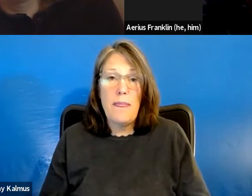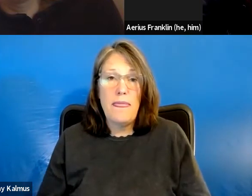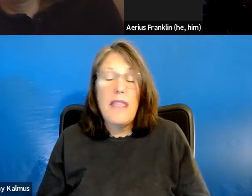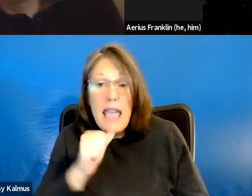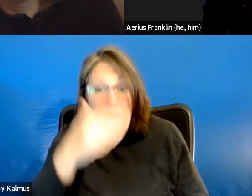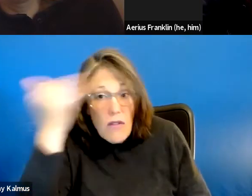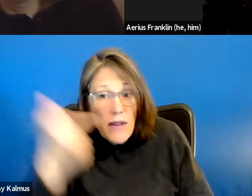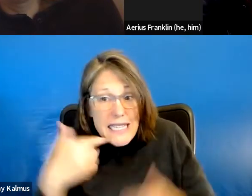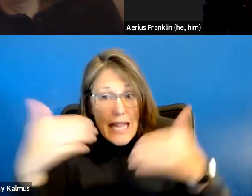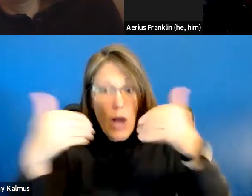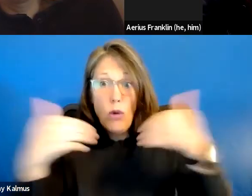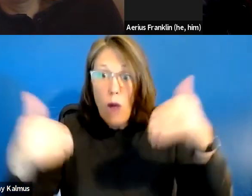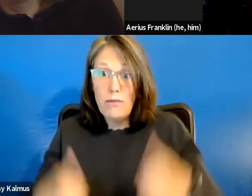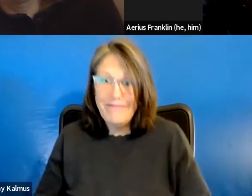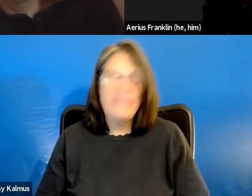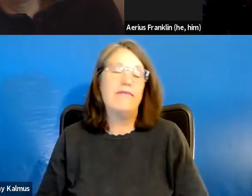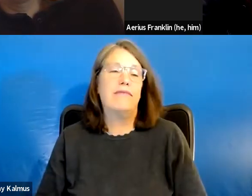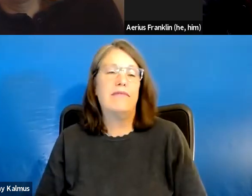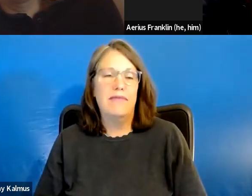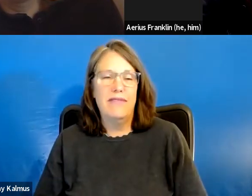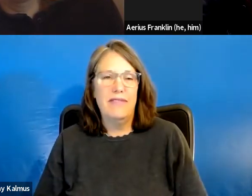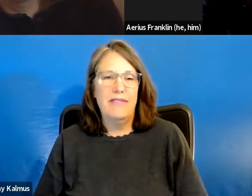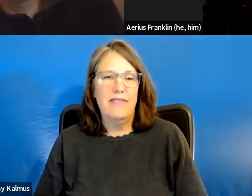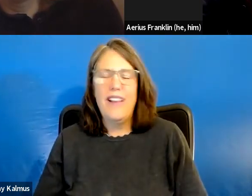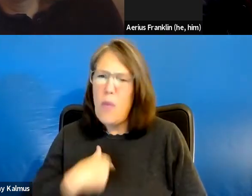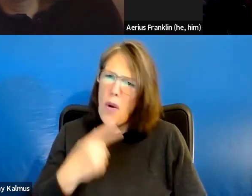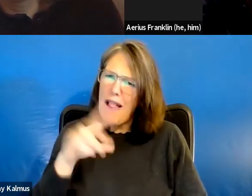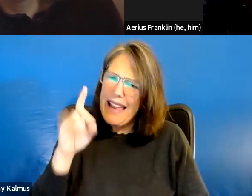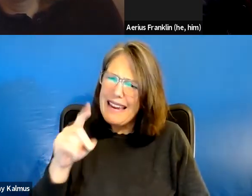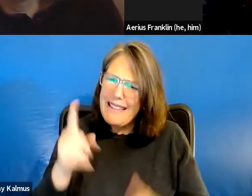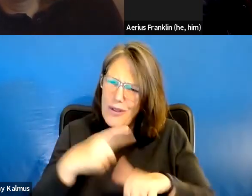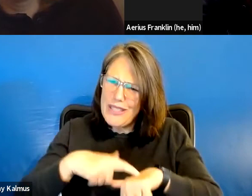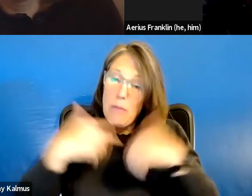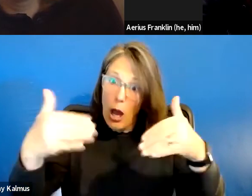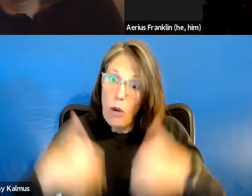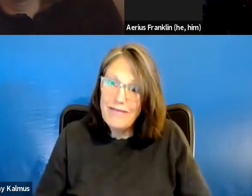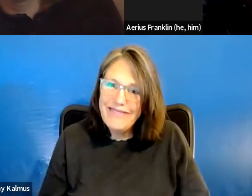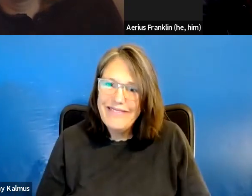to say go. Go. I did it the first time. Go.